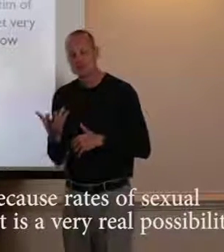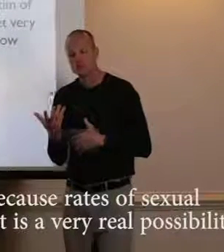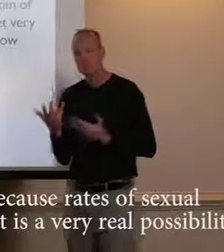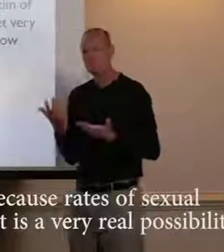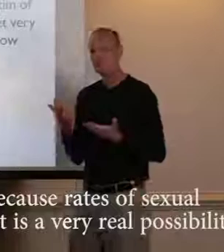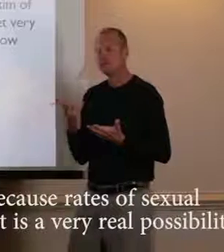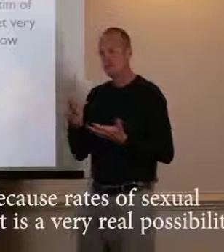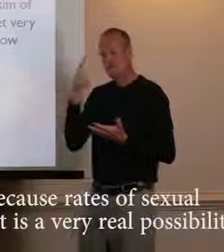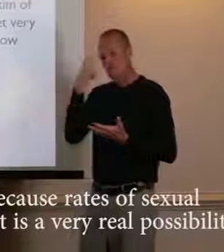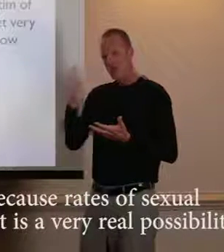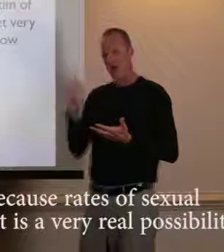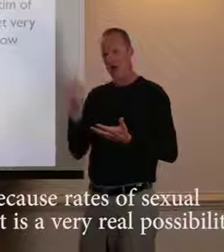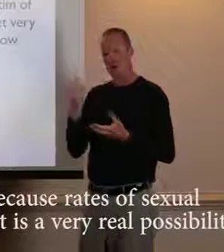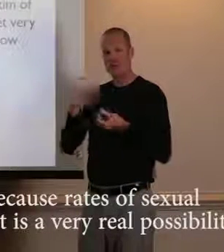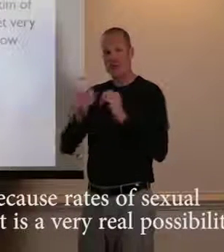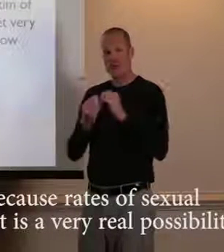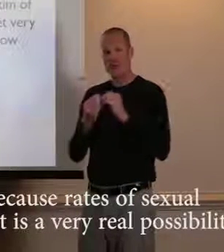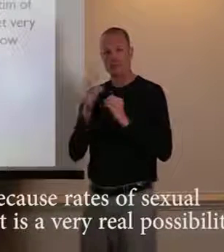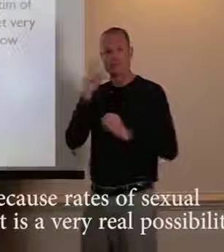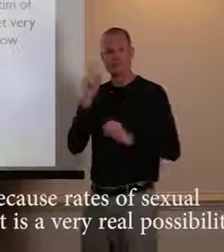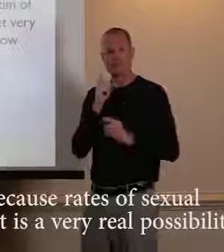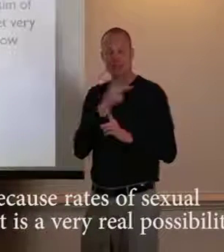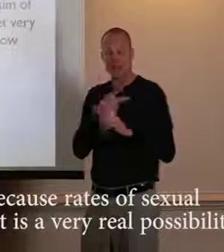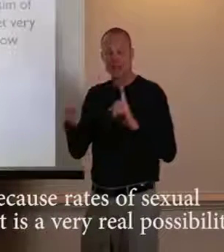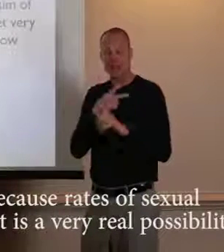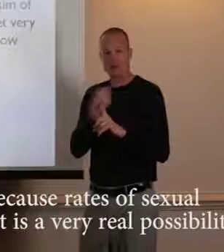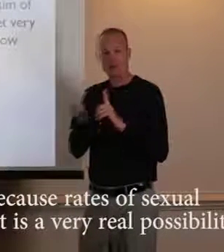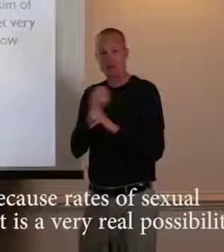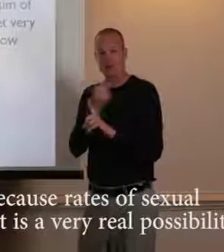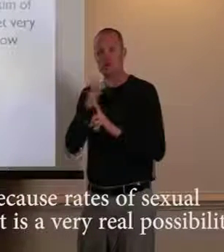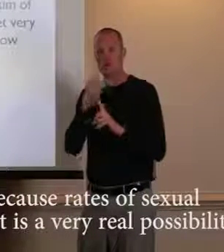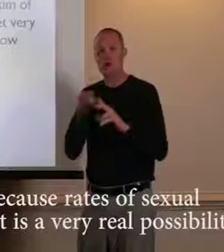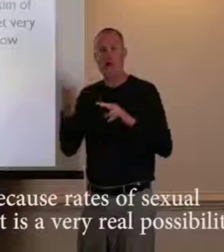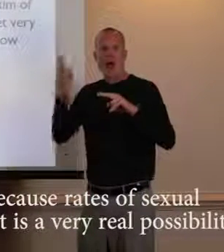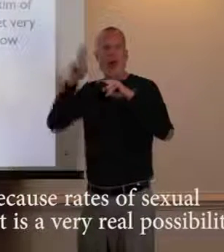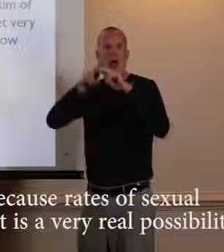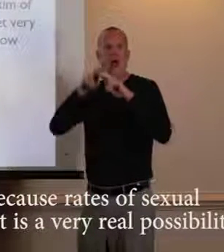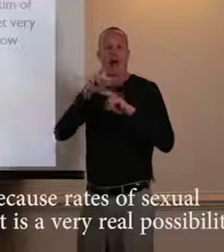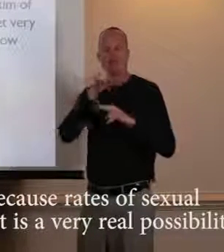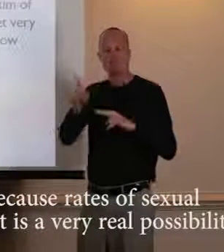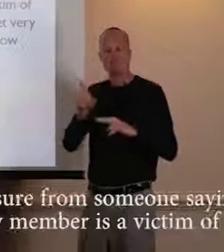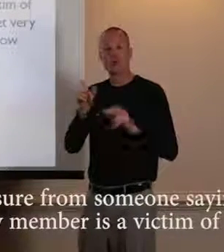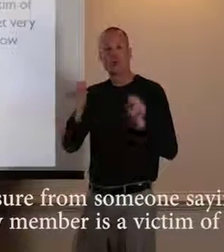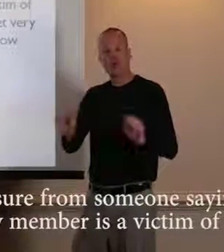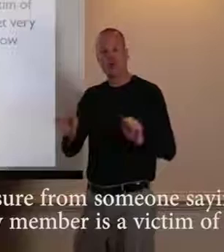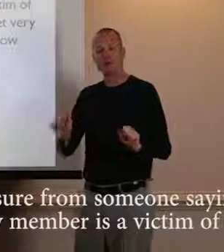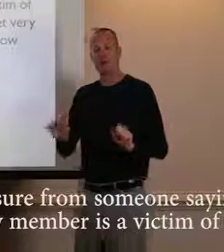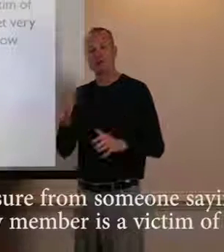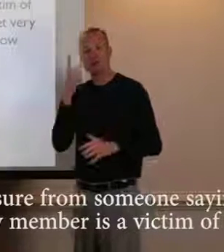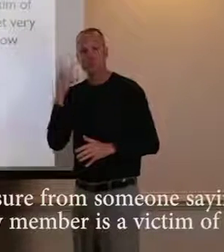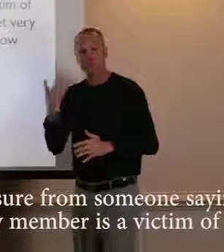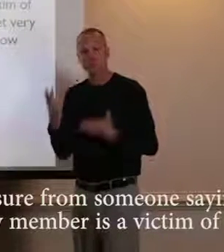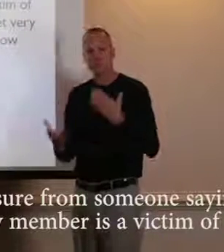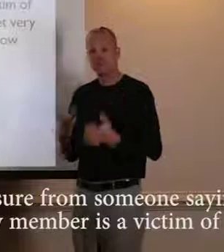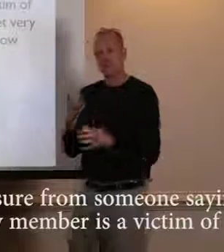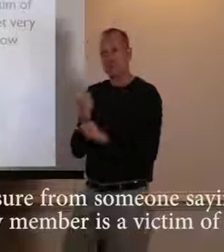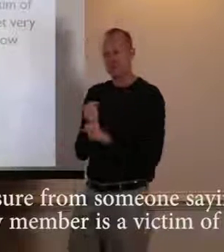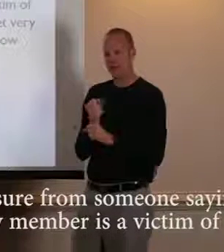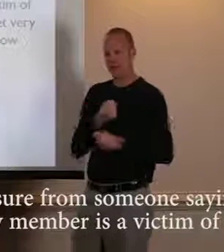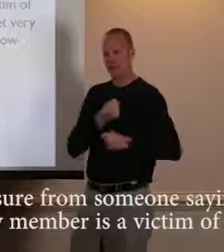Because rates of sexual violence and abuse are high, it is a very real possibility that you may receive a disclosure from someone